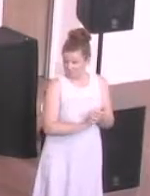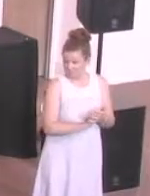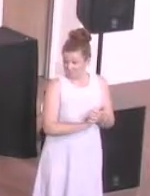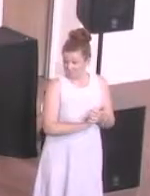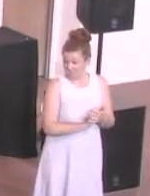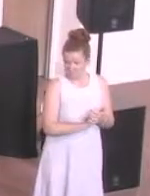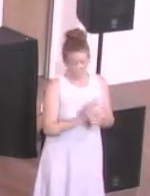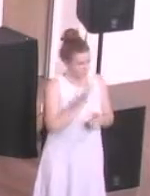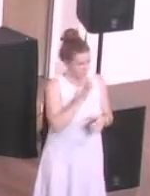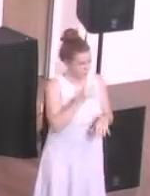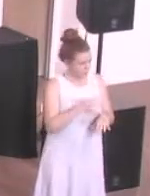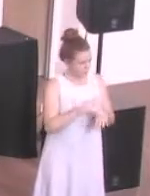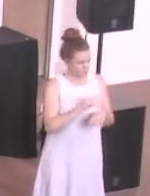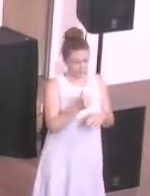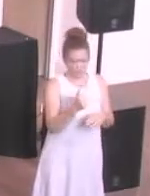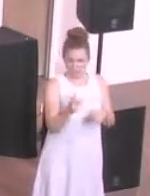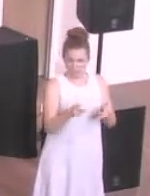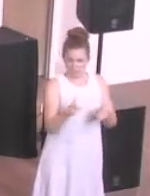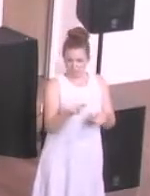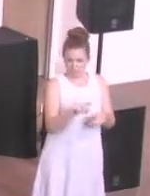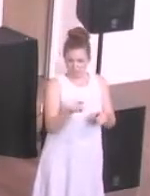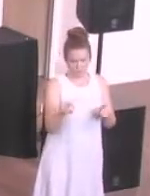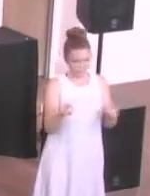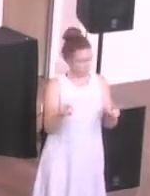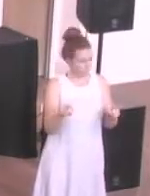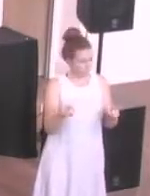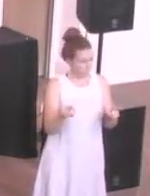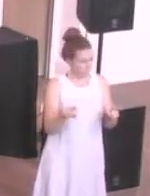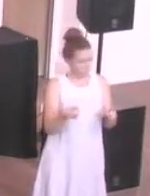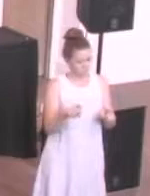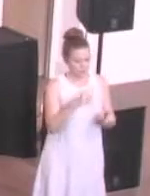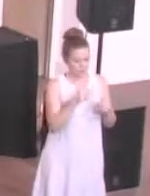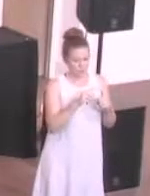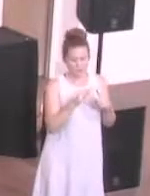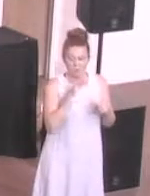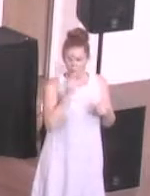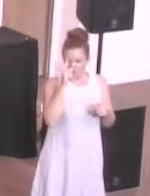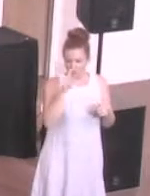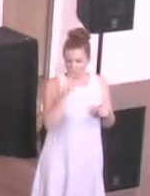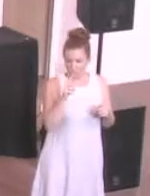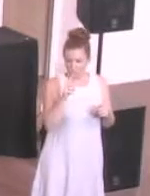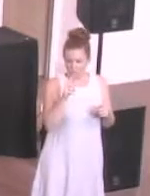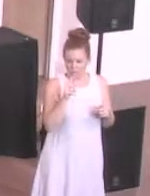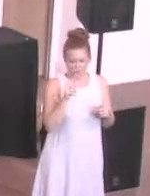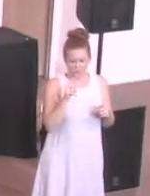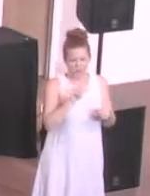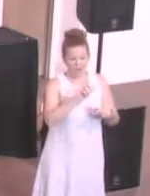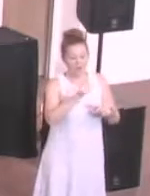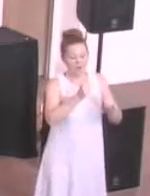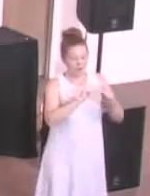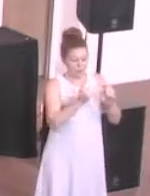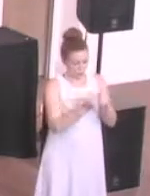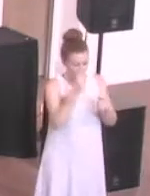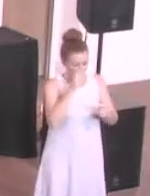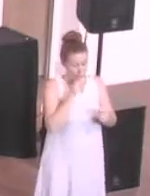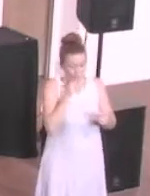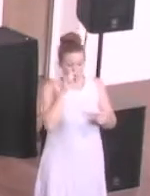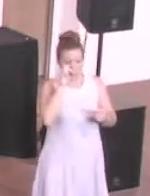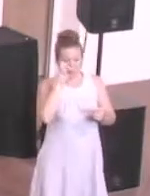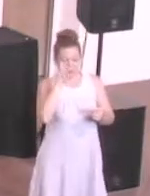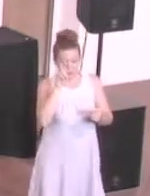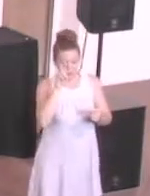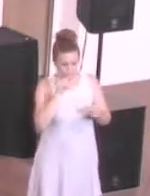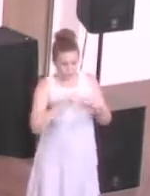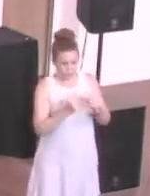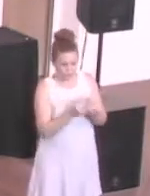I'm looking at Maxine and Rainey. It is going to be for the older generation, and that's going to be starting in a couple